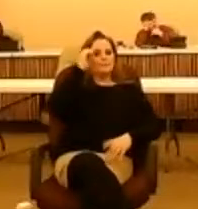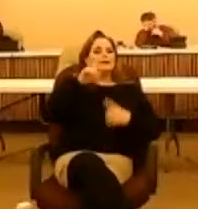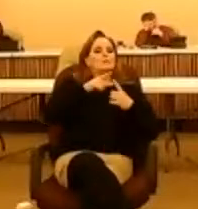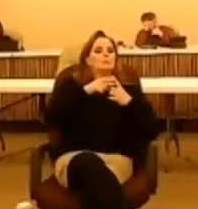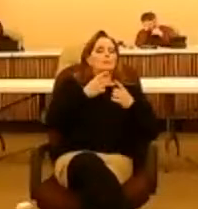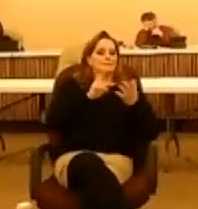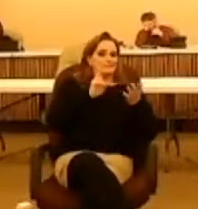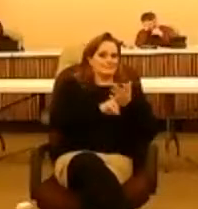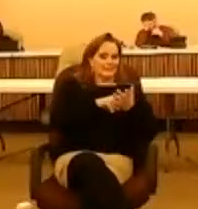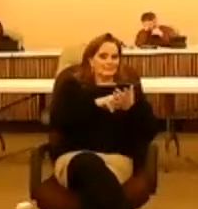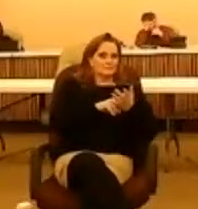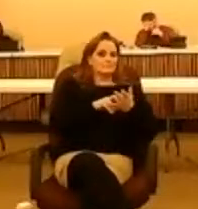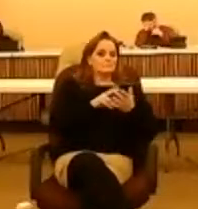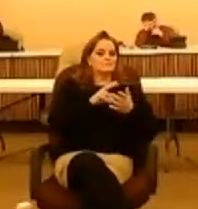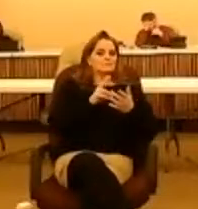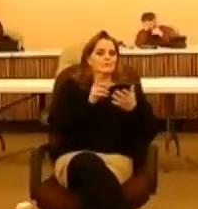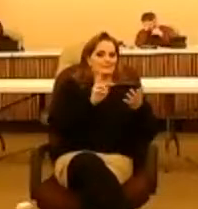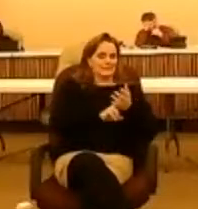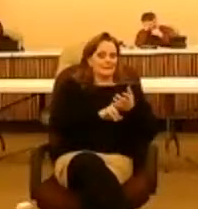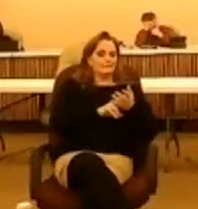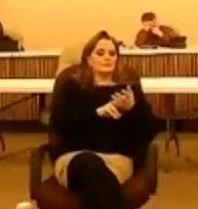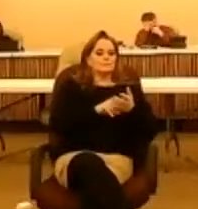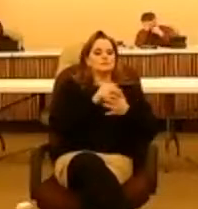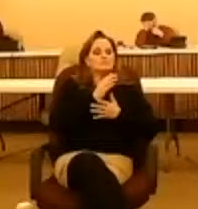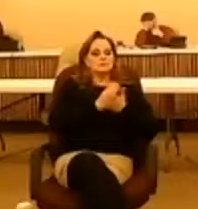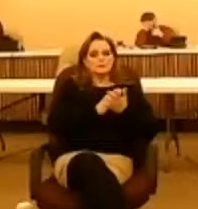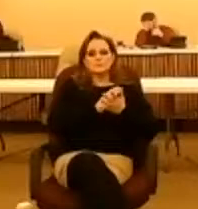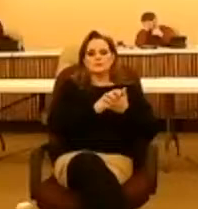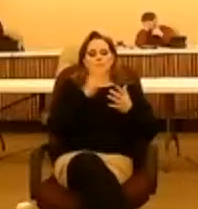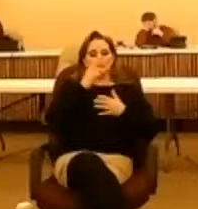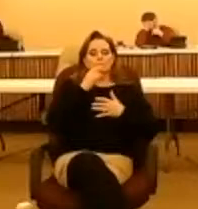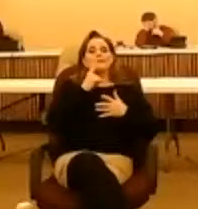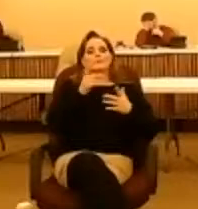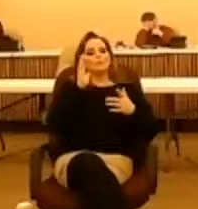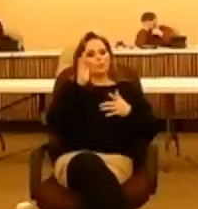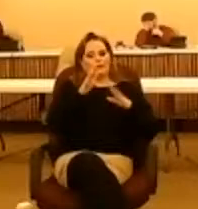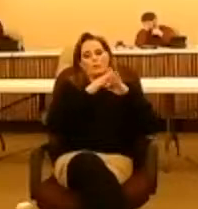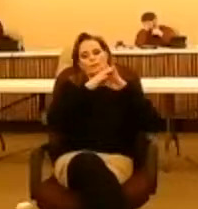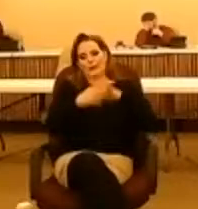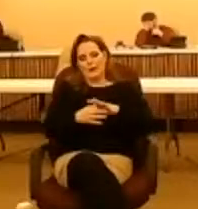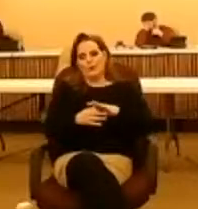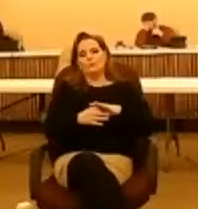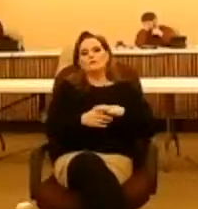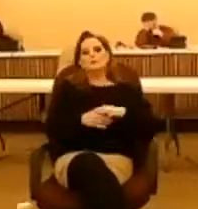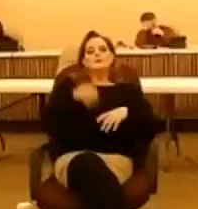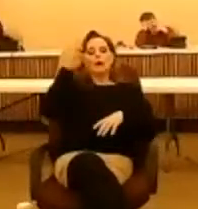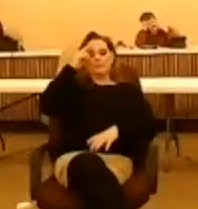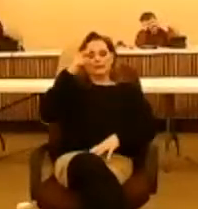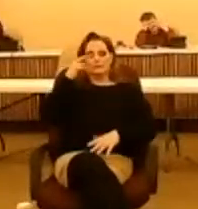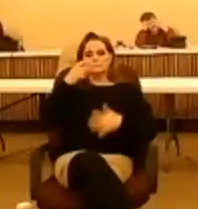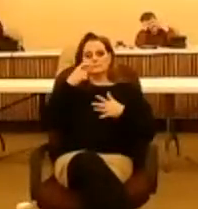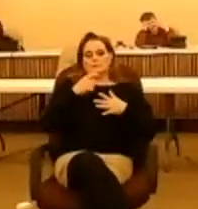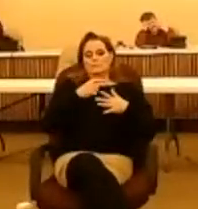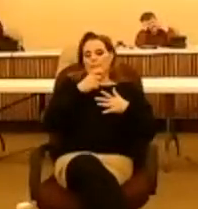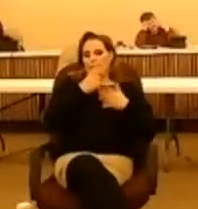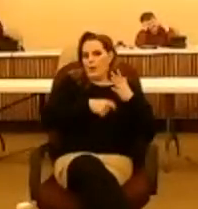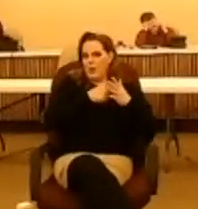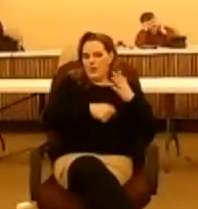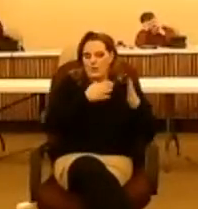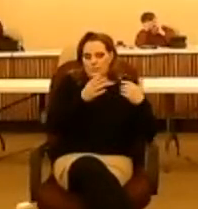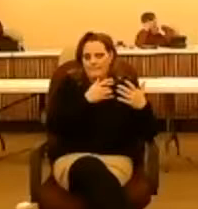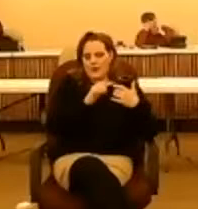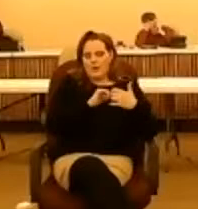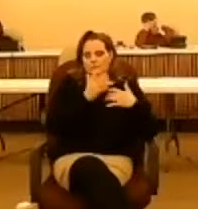contract, there's some provision in there that says, you know, we allow piggybacking based on this price or however we're setting it